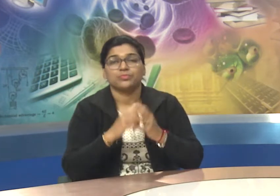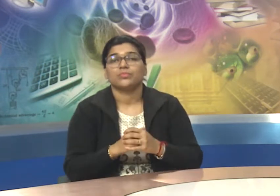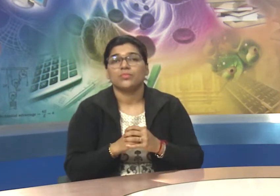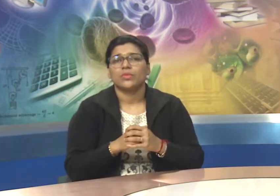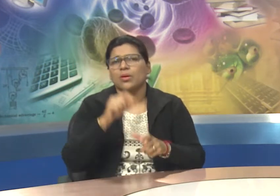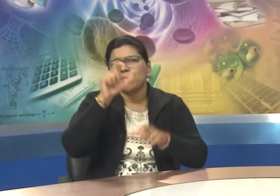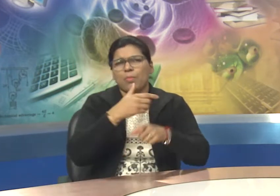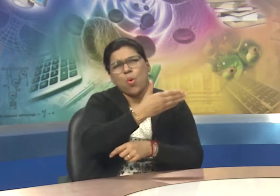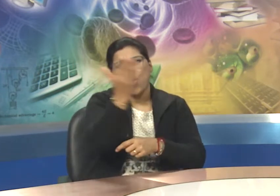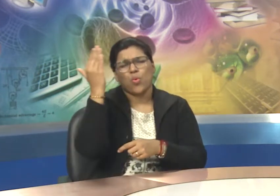fig tree.